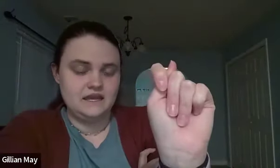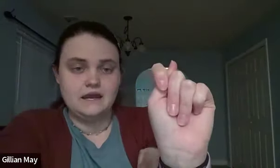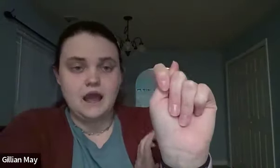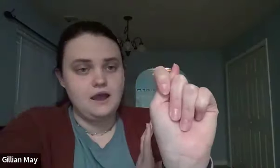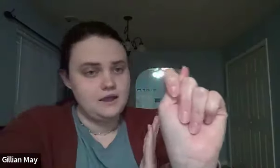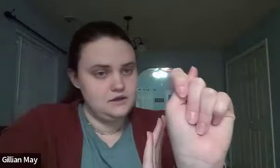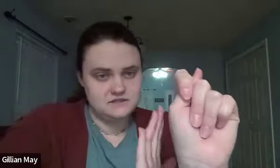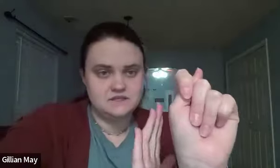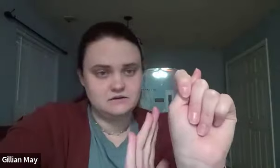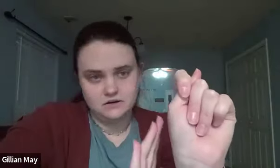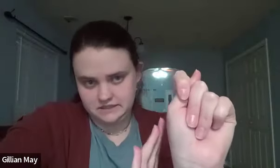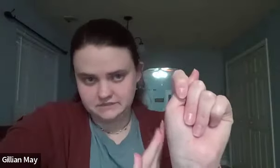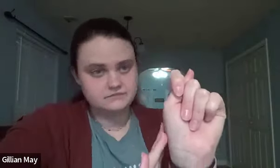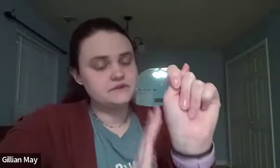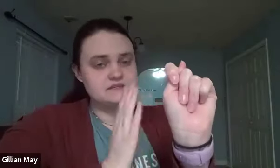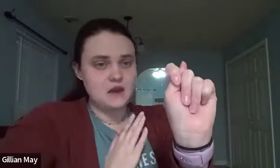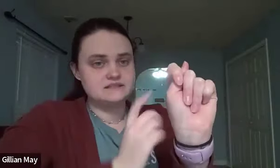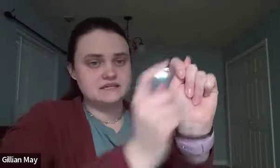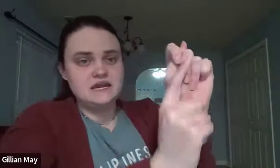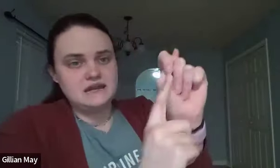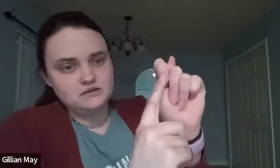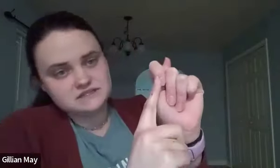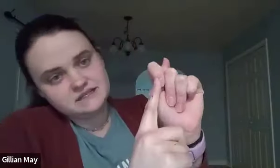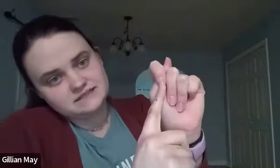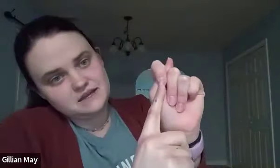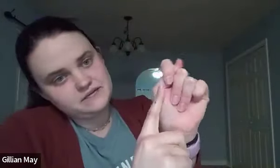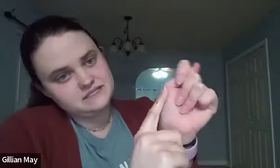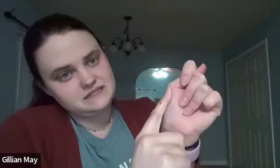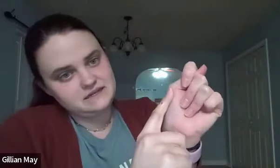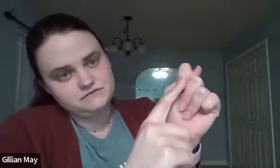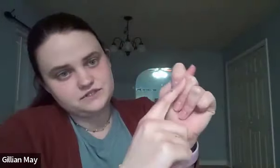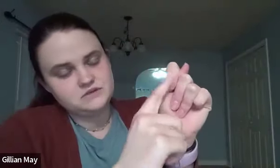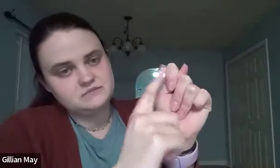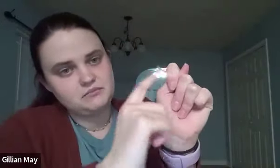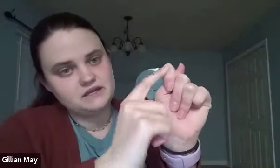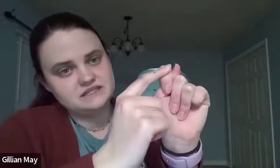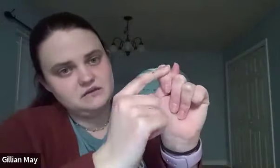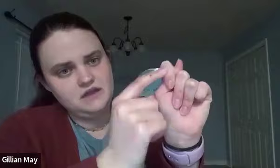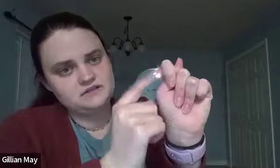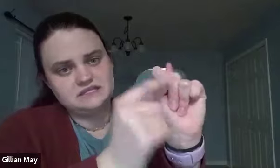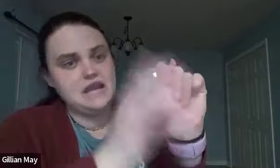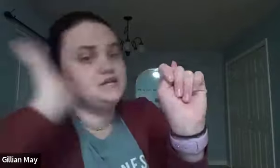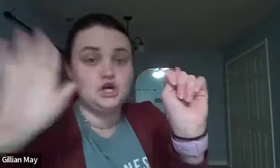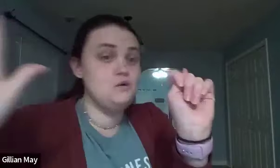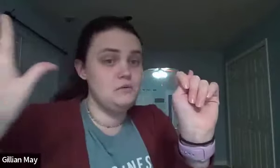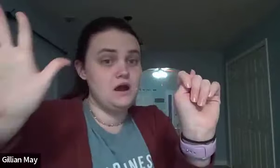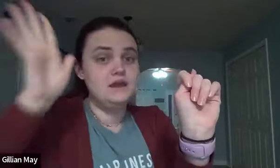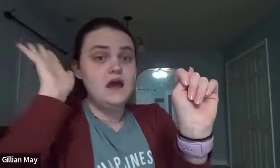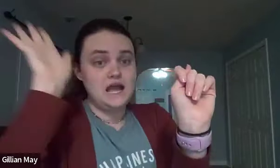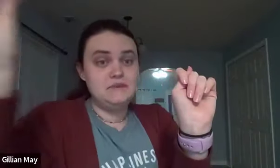And I know this may sound crazy, but this is how I see it. It looks like a sideways T. For some reason, my brain says, oh yeah, there's the T. I don't know why.